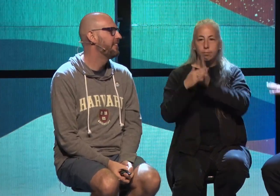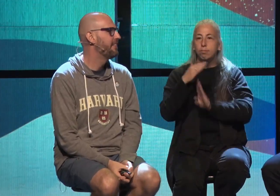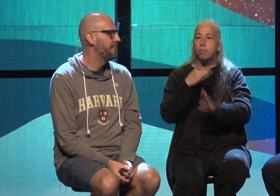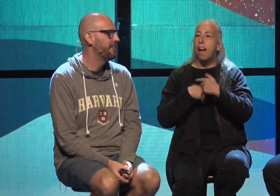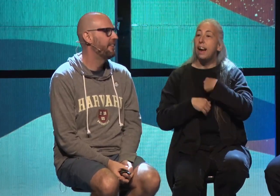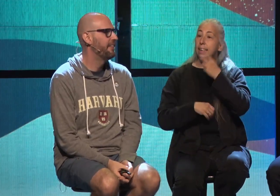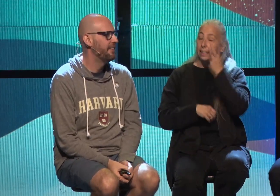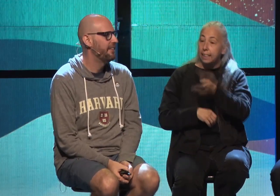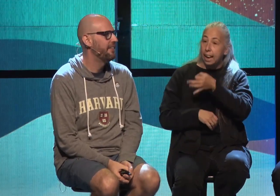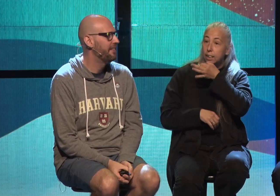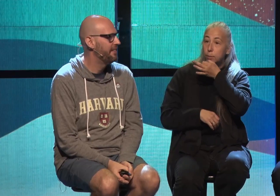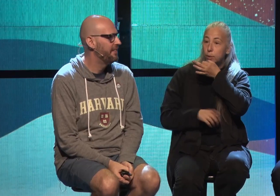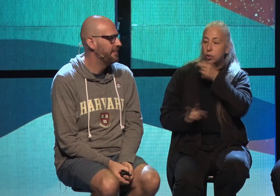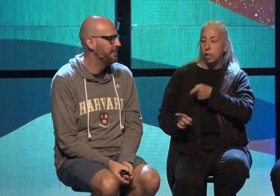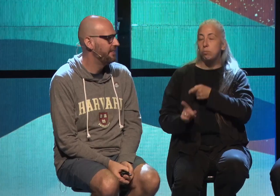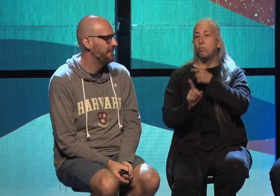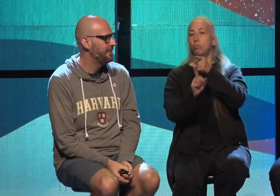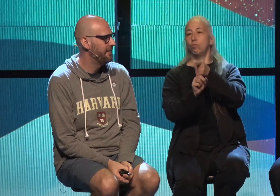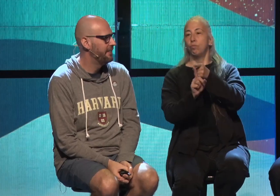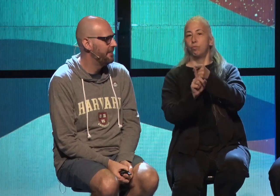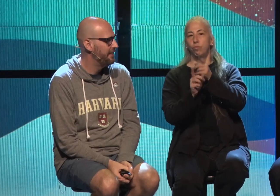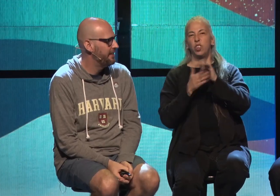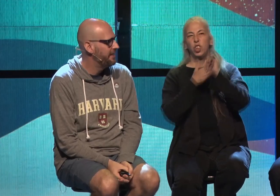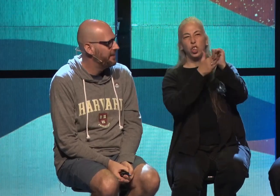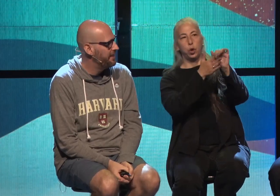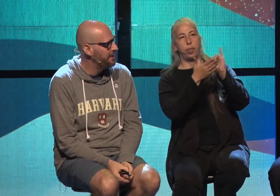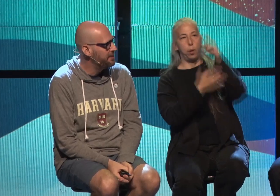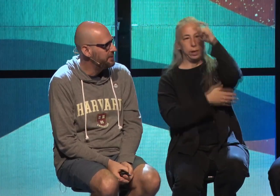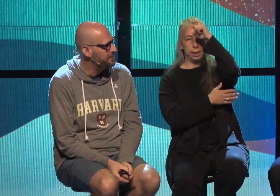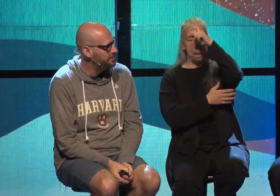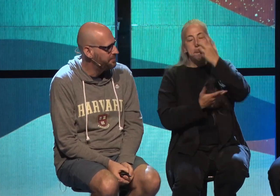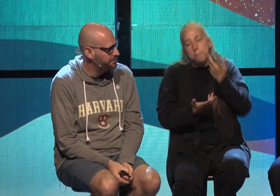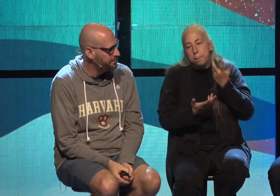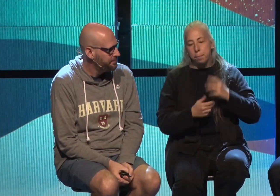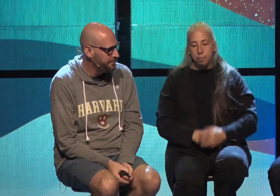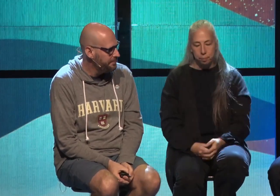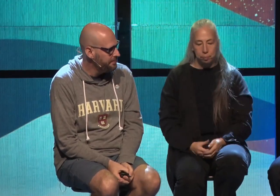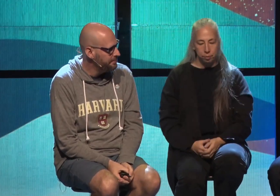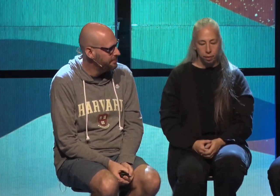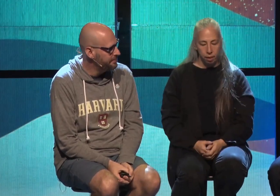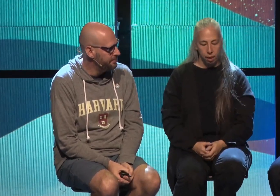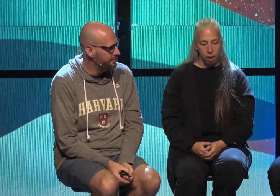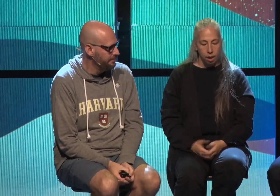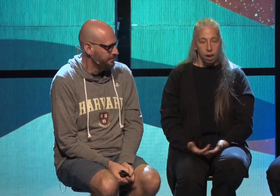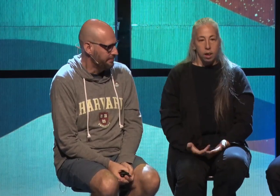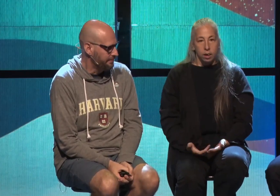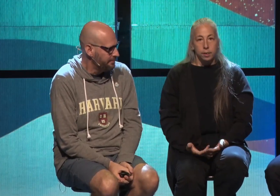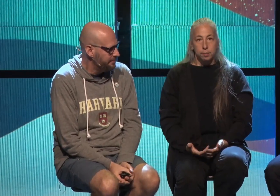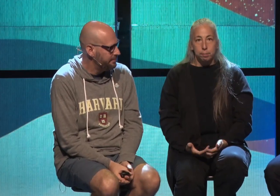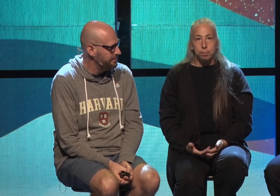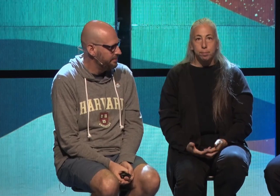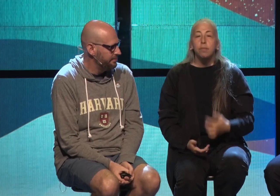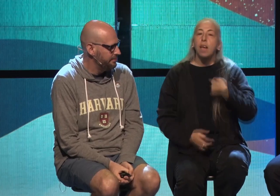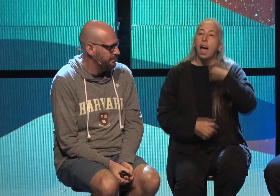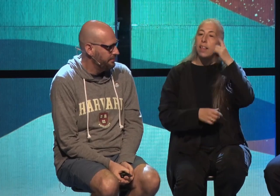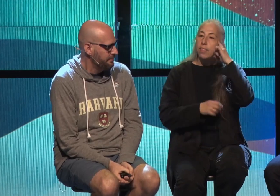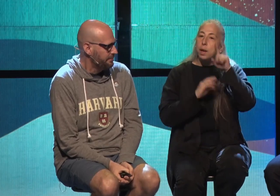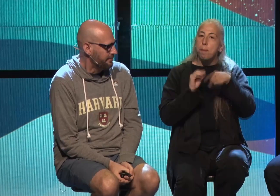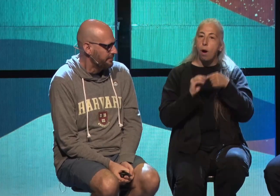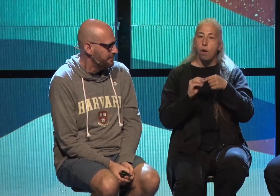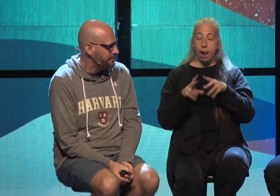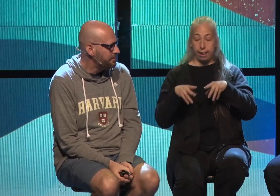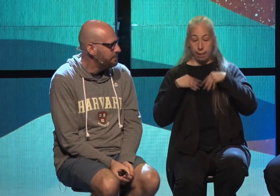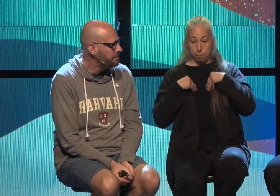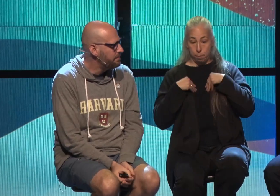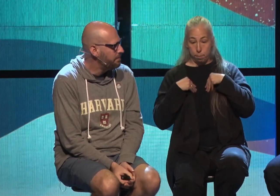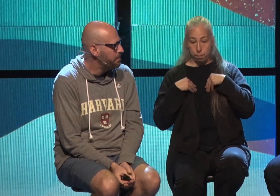help us point to those, the wisdom. But Yeah, when I think about those acceptable behaviors,